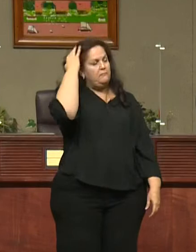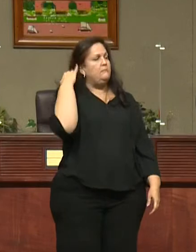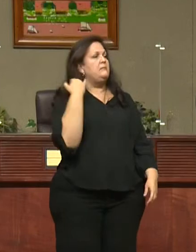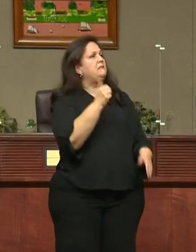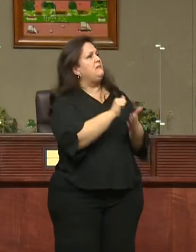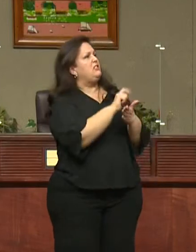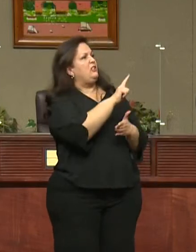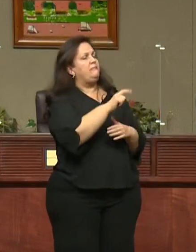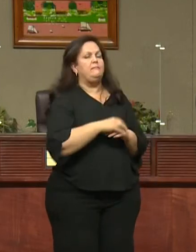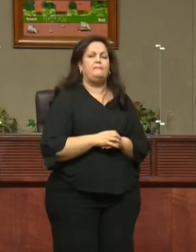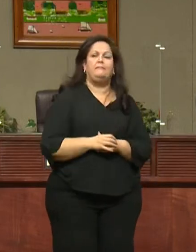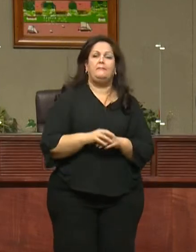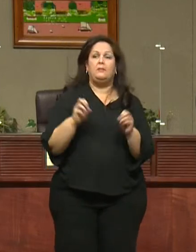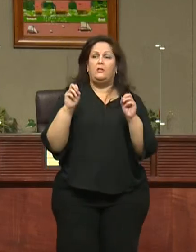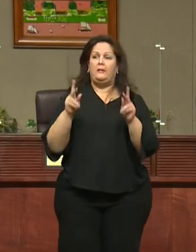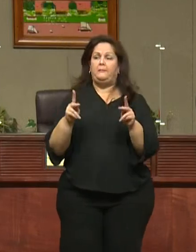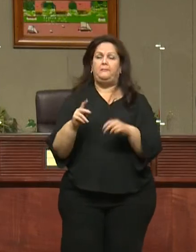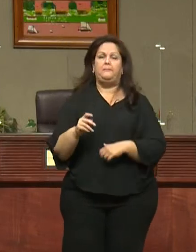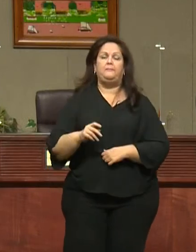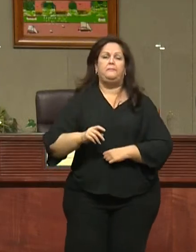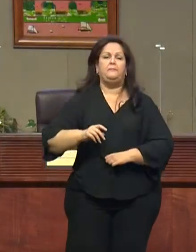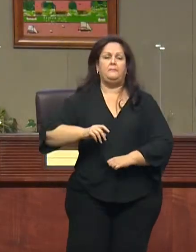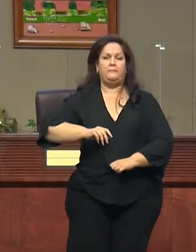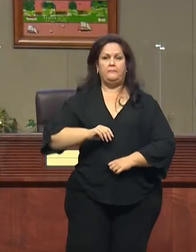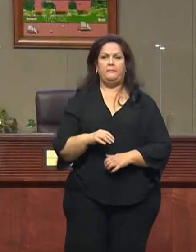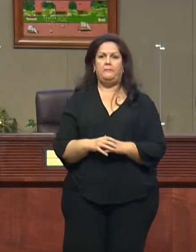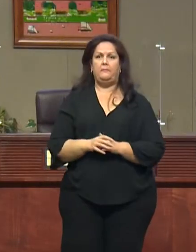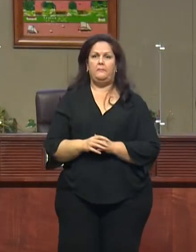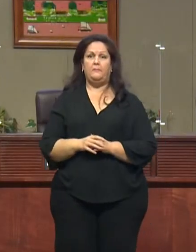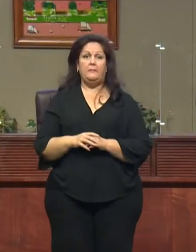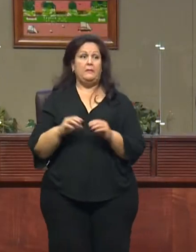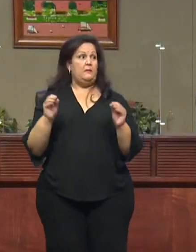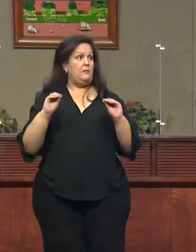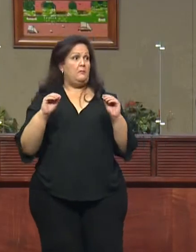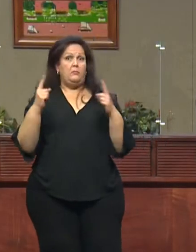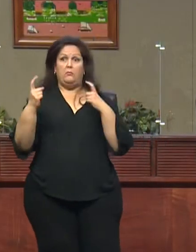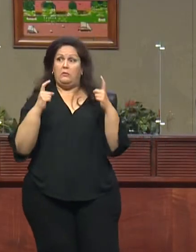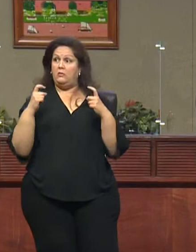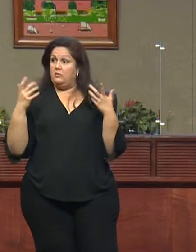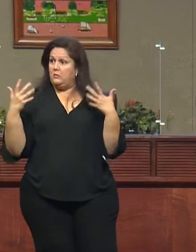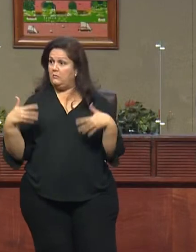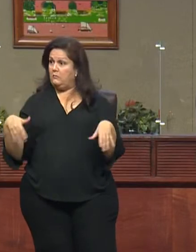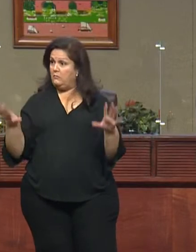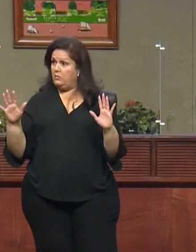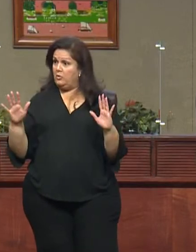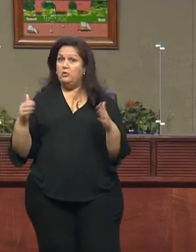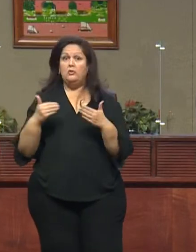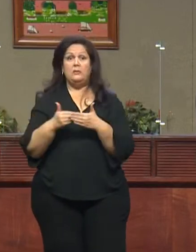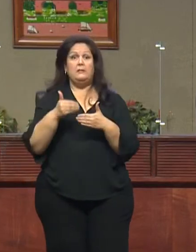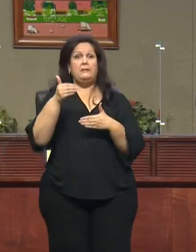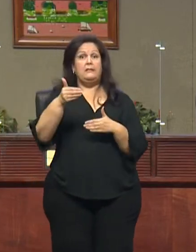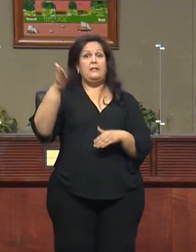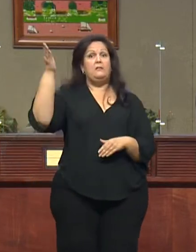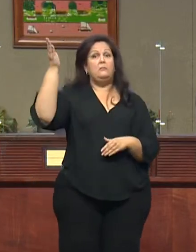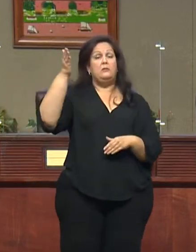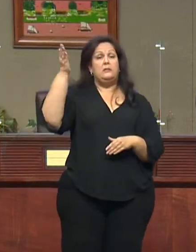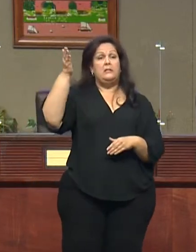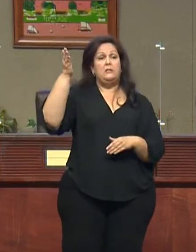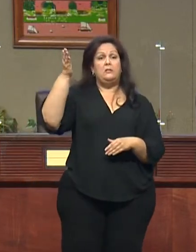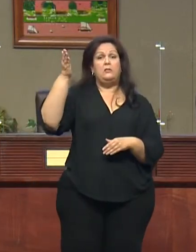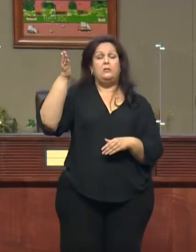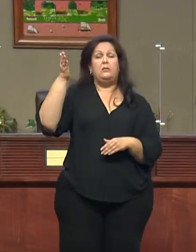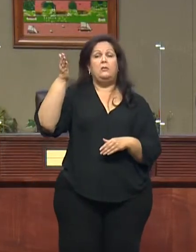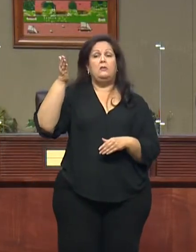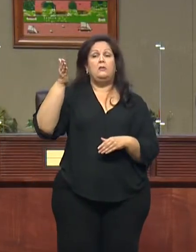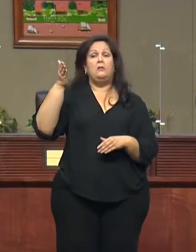All right. So if there are no other questions, Our next press briefing will be